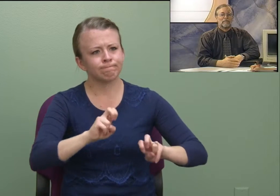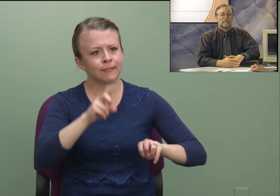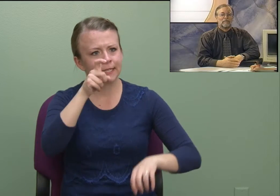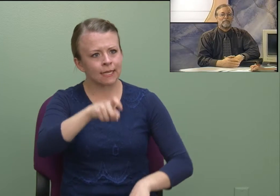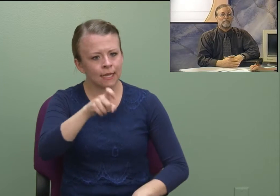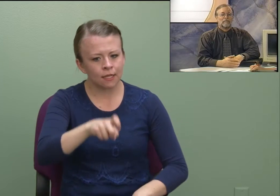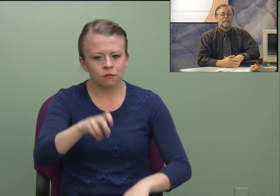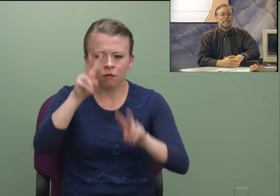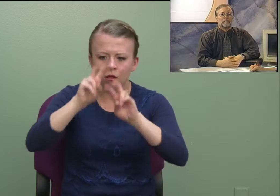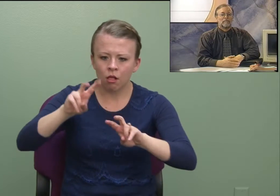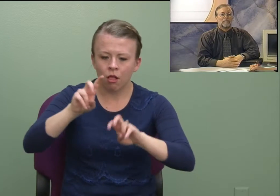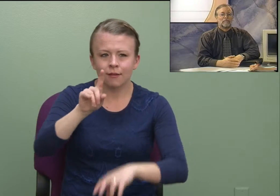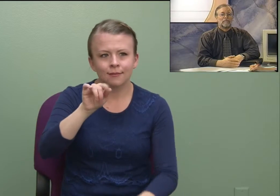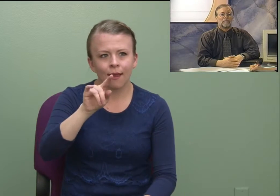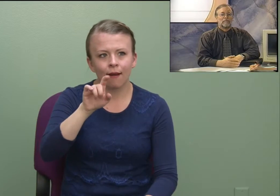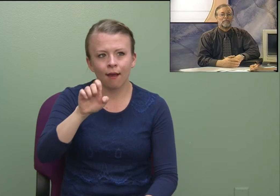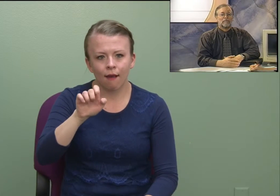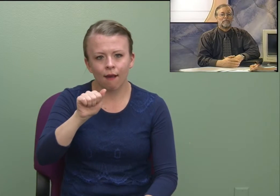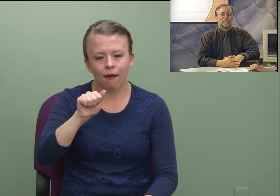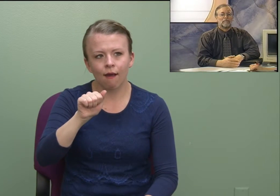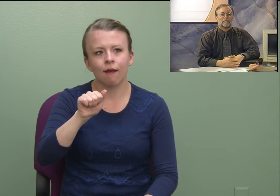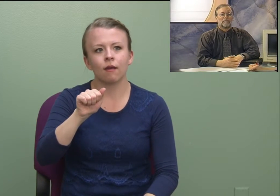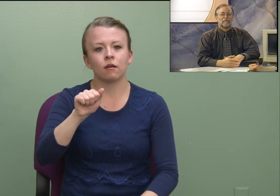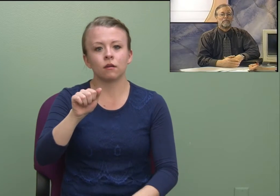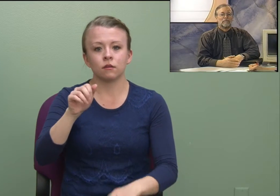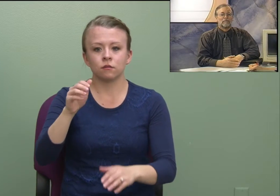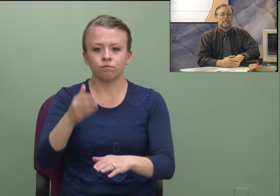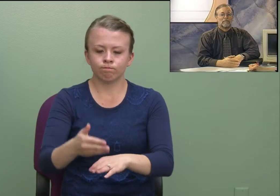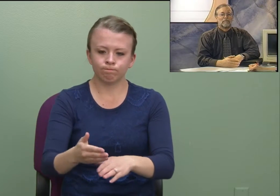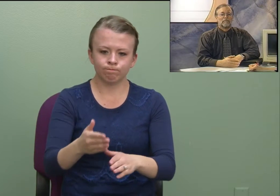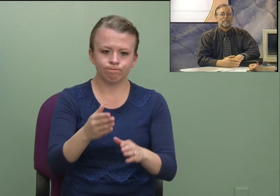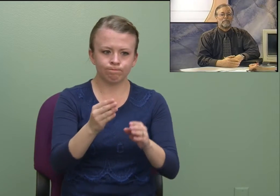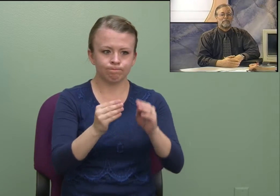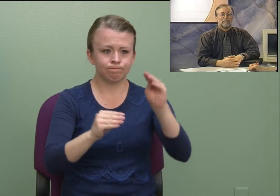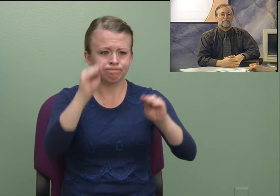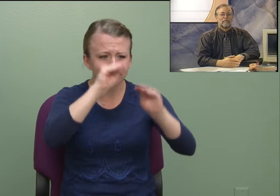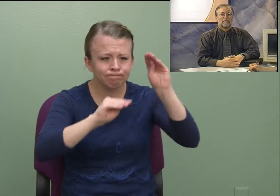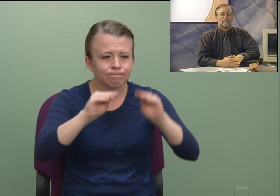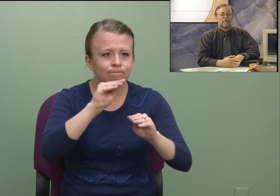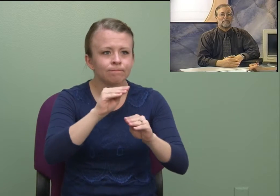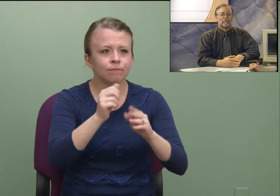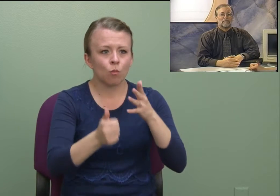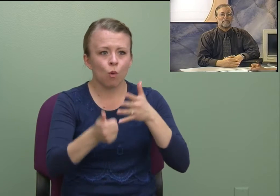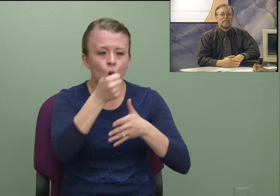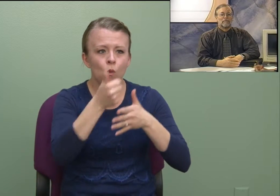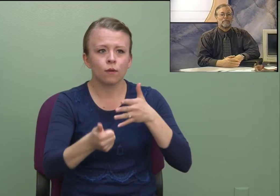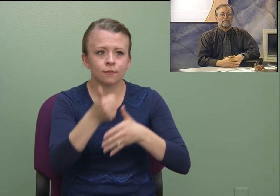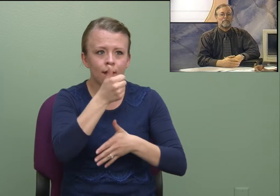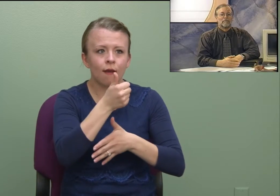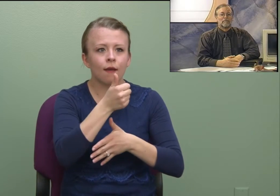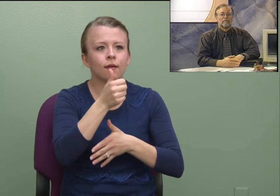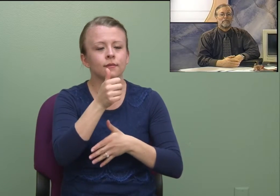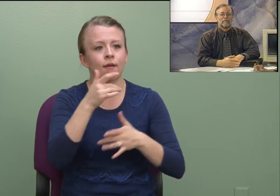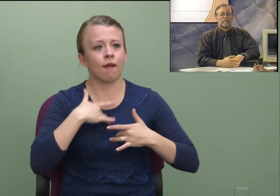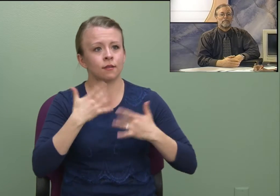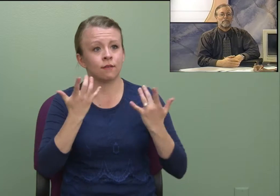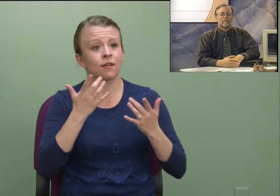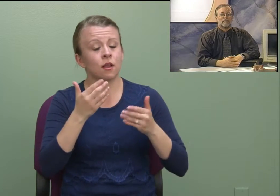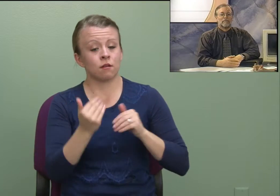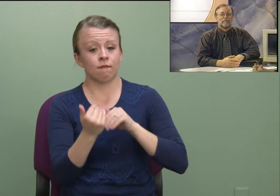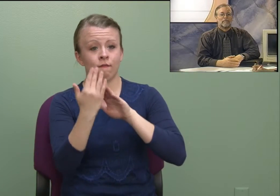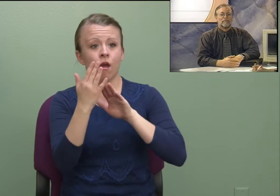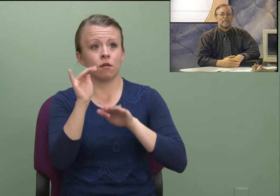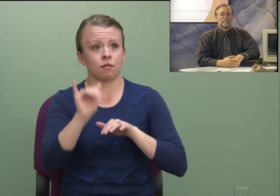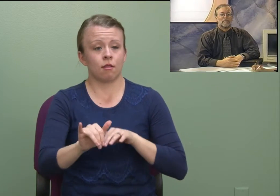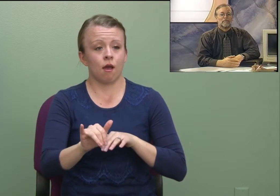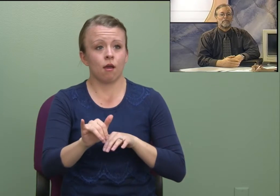analyzed the data, prioritized the activities, evaluated results, and revised approaches as